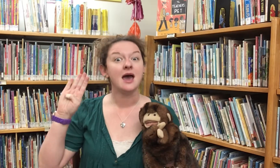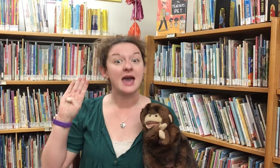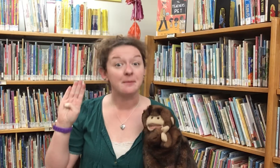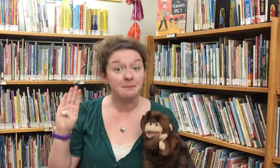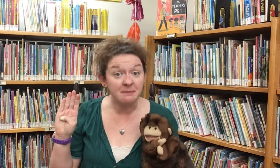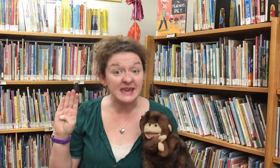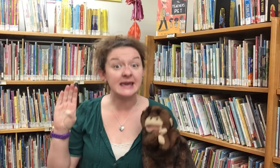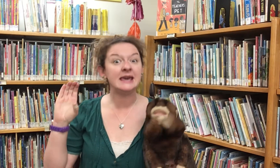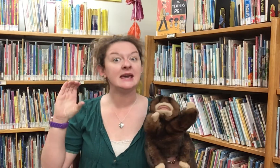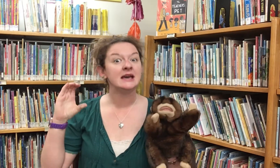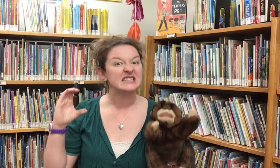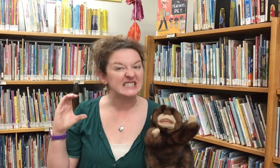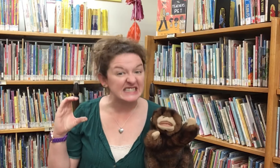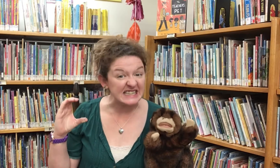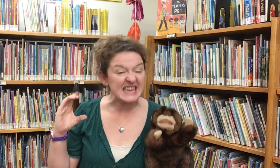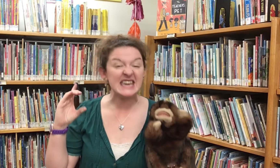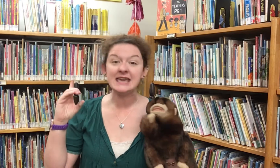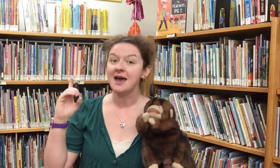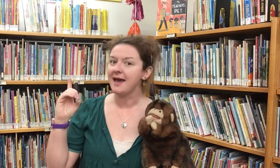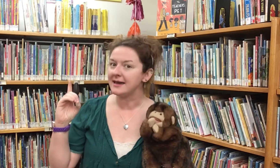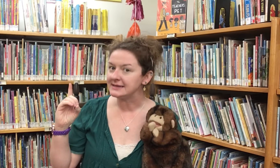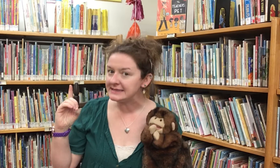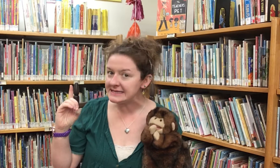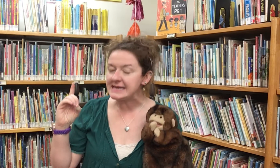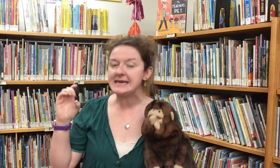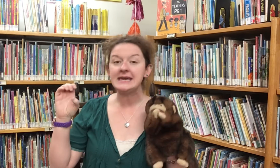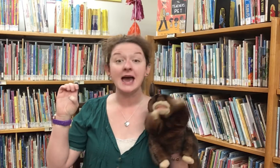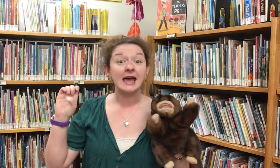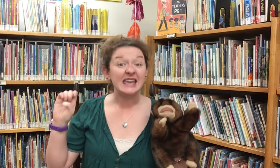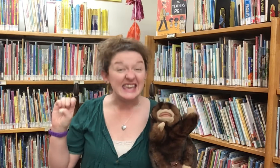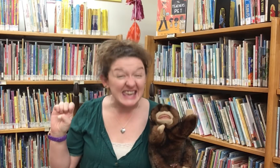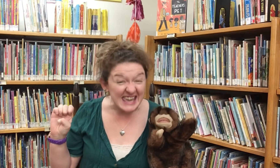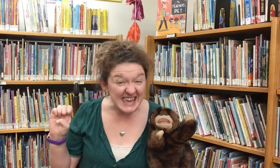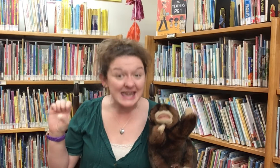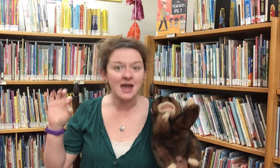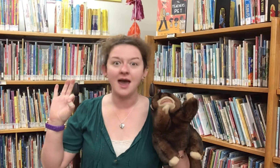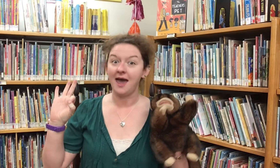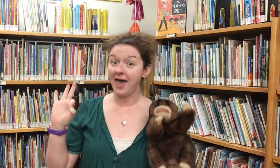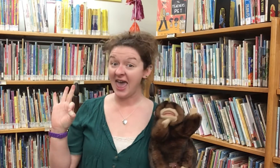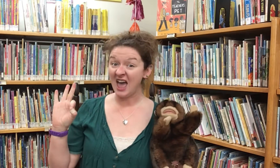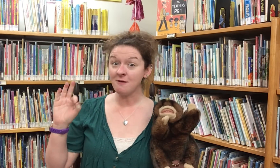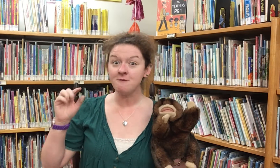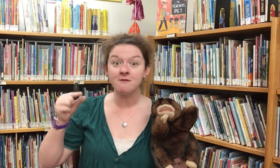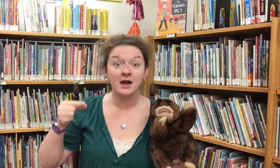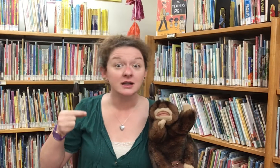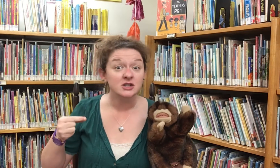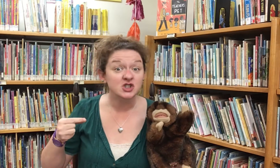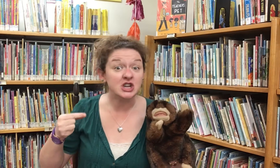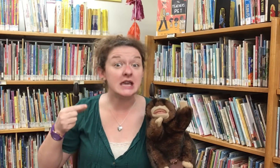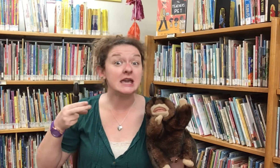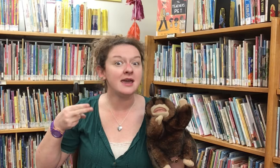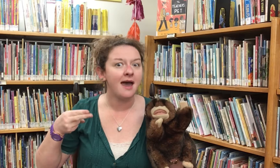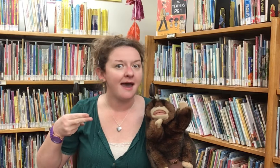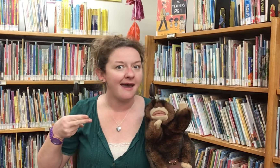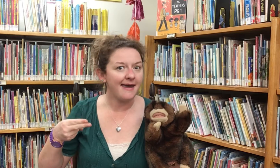and B, C and D, E, F, G,